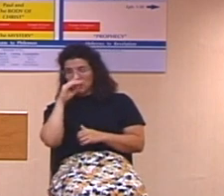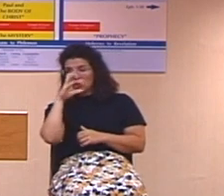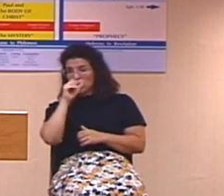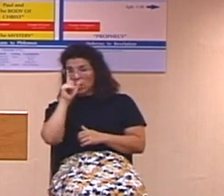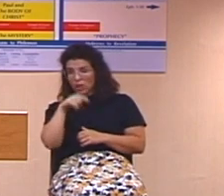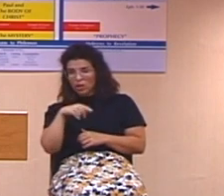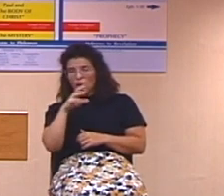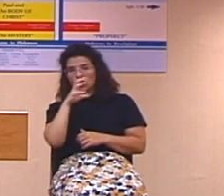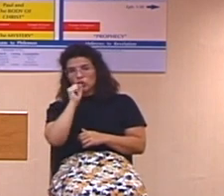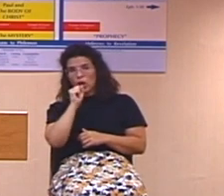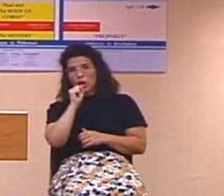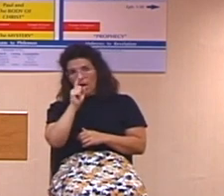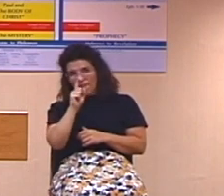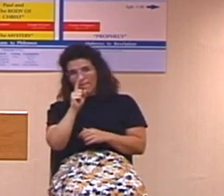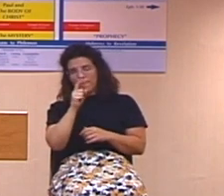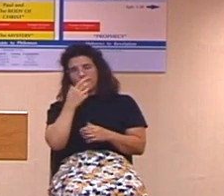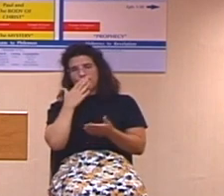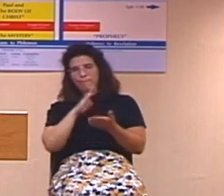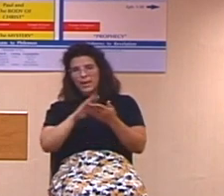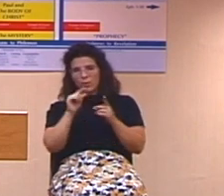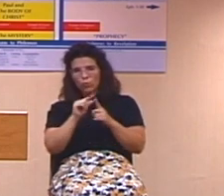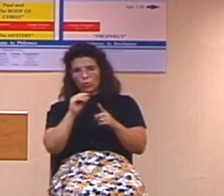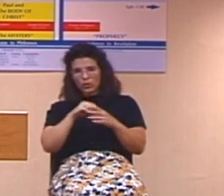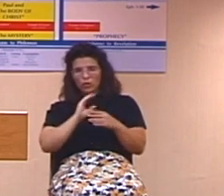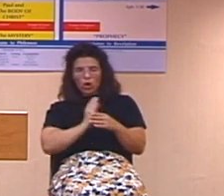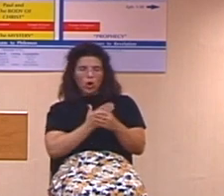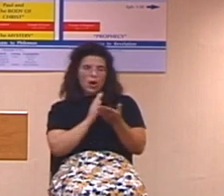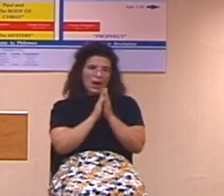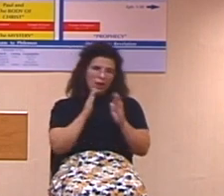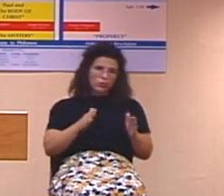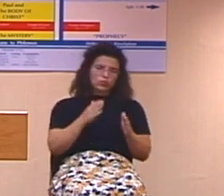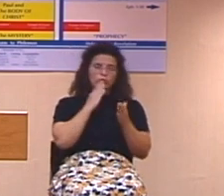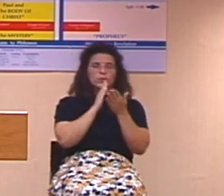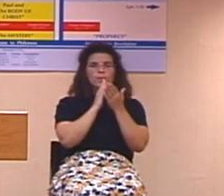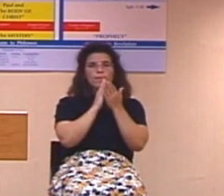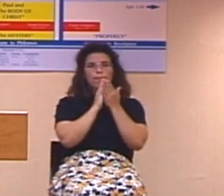is a bad word in our house. So it's be quiet.